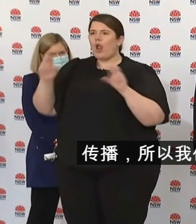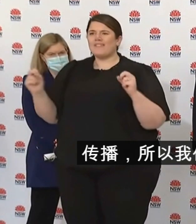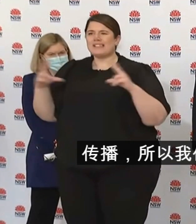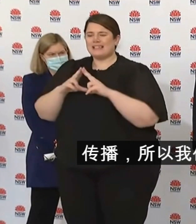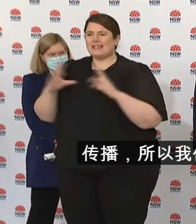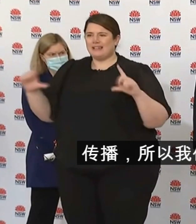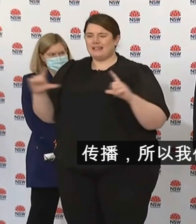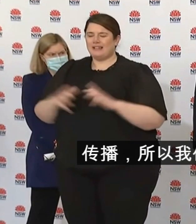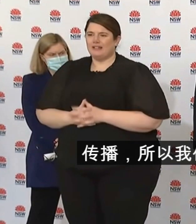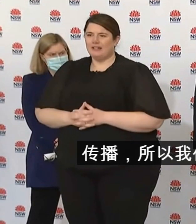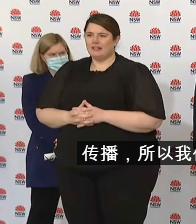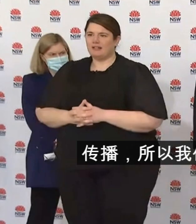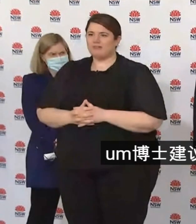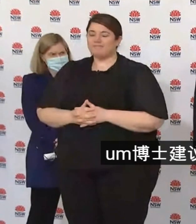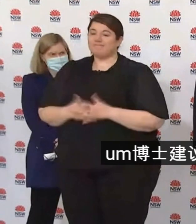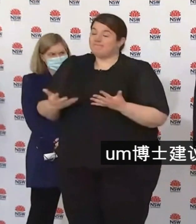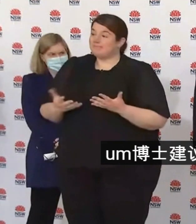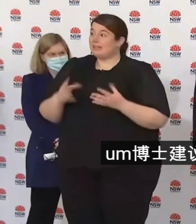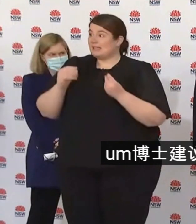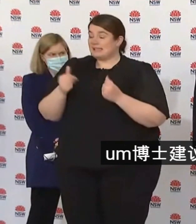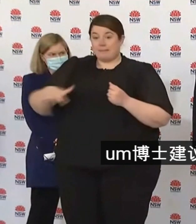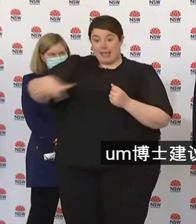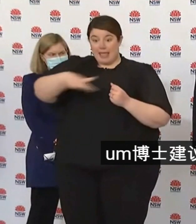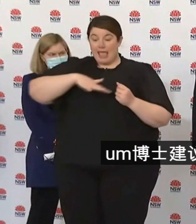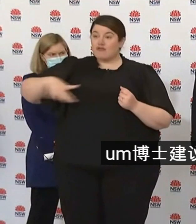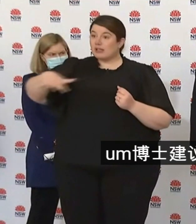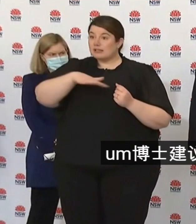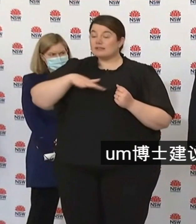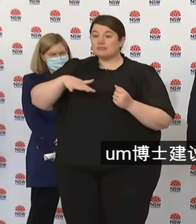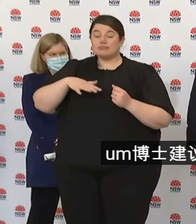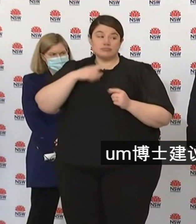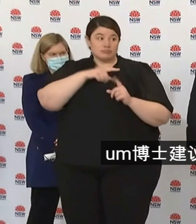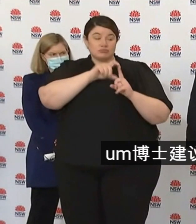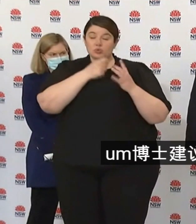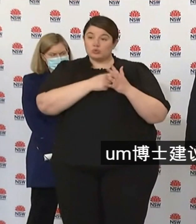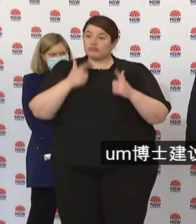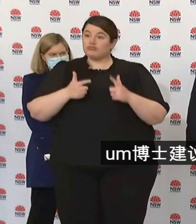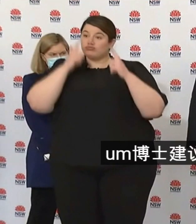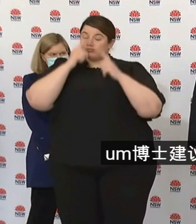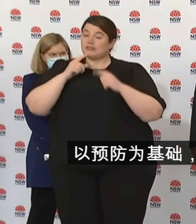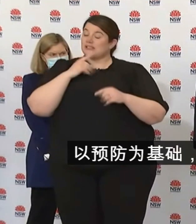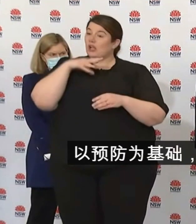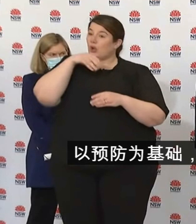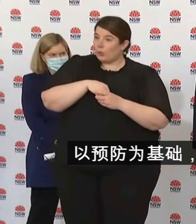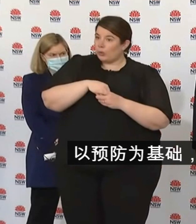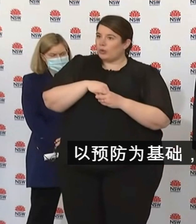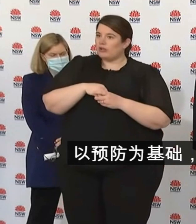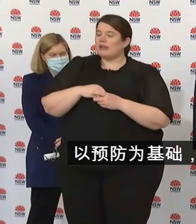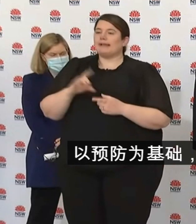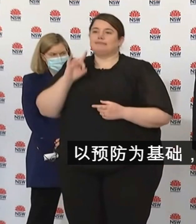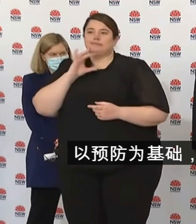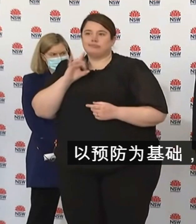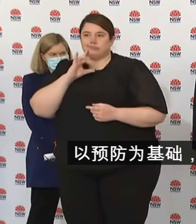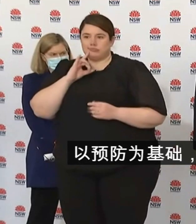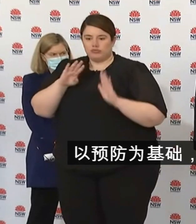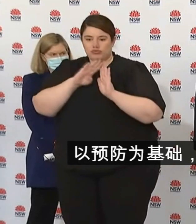not playing catch-up? Well, obviously, some of the local government areas which Dr. Chant advised us to include were part of a precautionary basis. So the